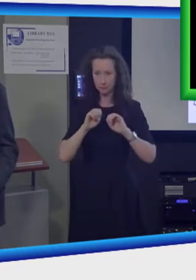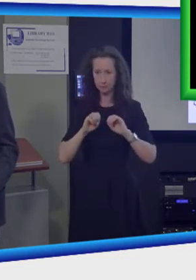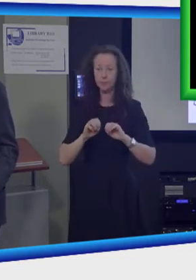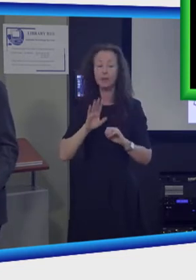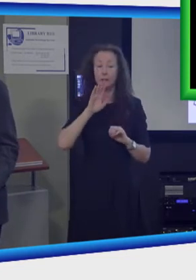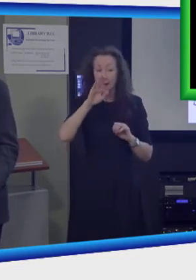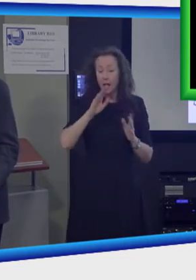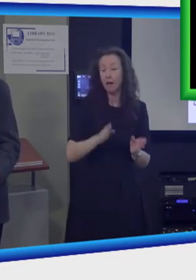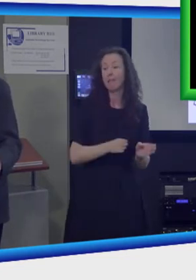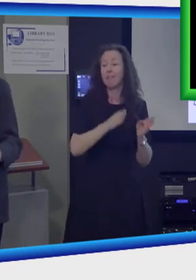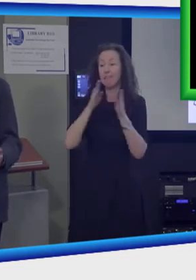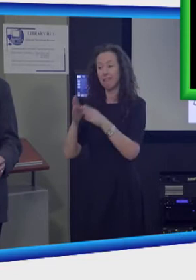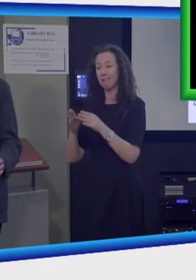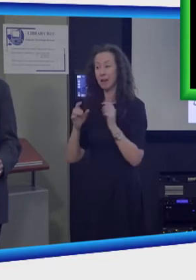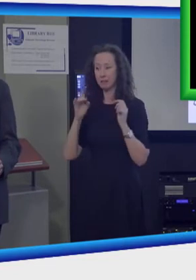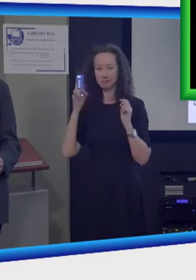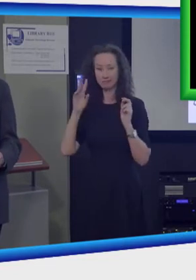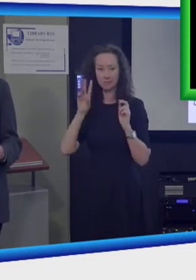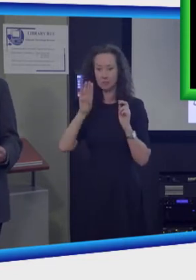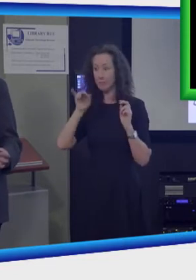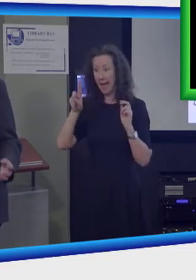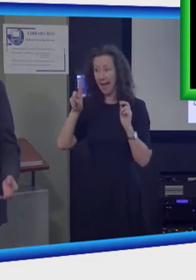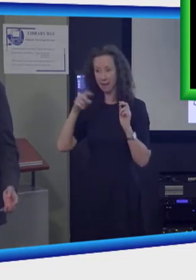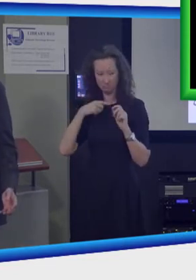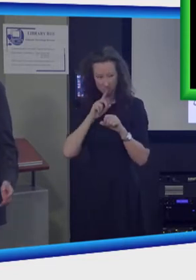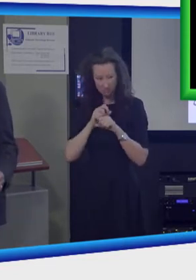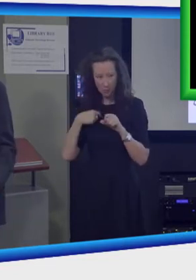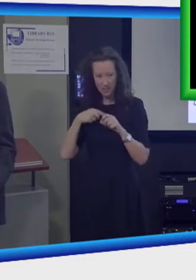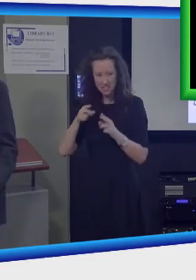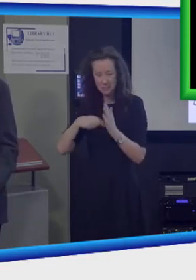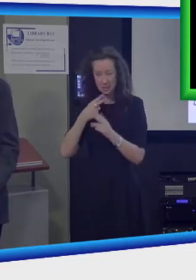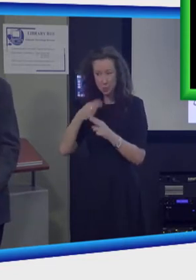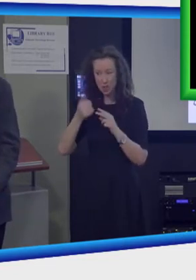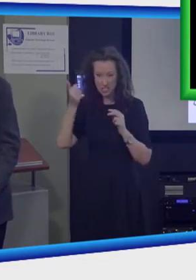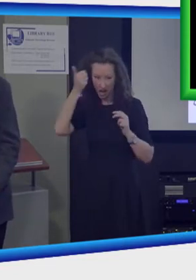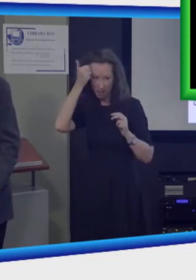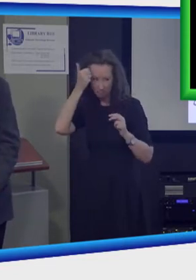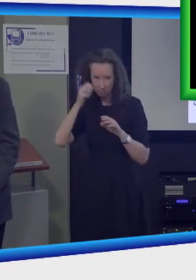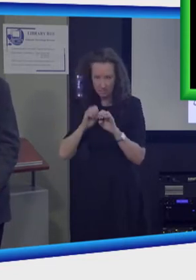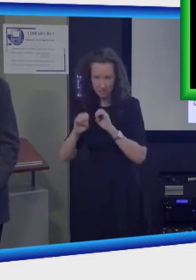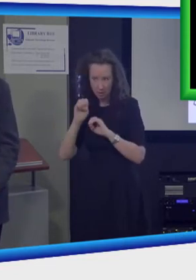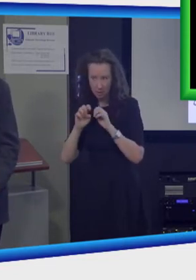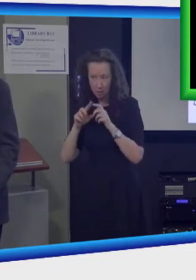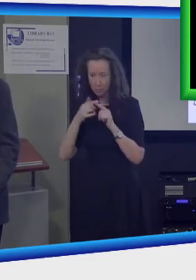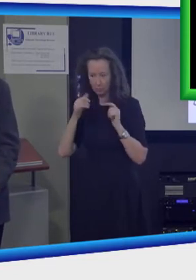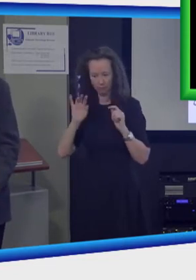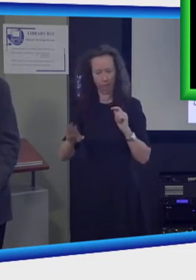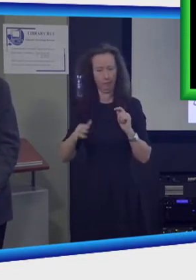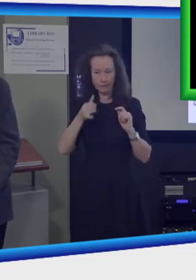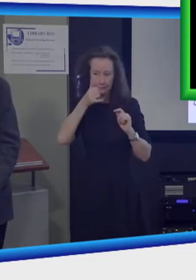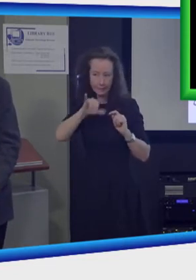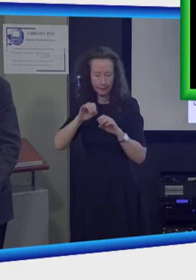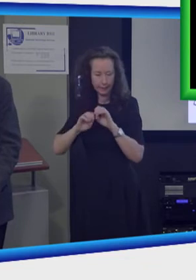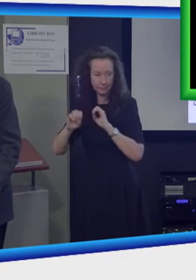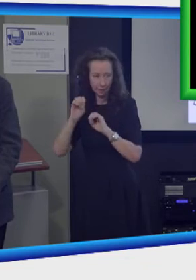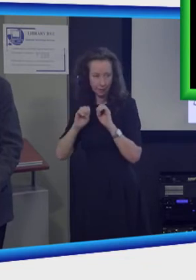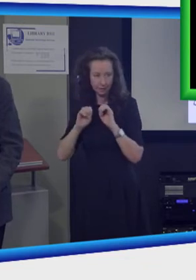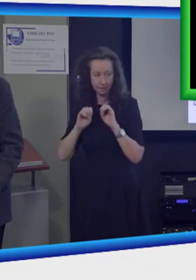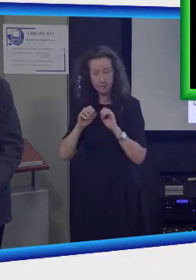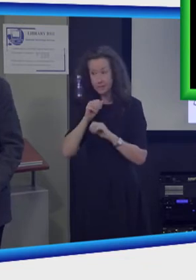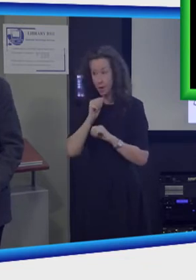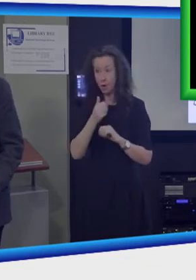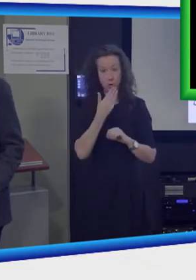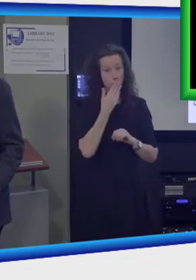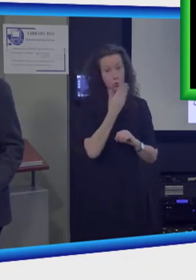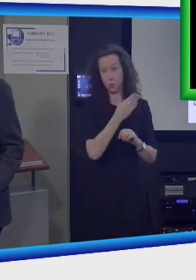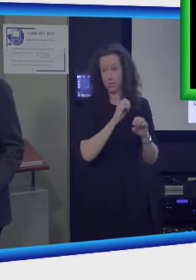experiment. Sometimes we even use the phrase, this is a dumb experiment, or this is a silly experiment. It's certainly not a good experiment